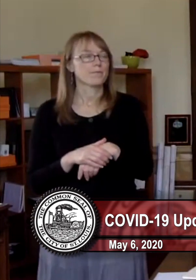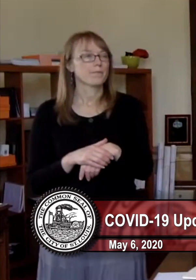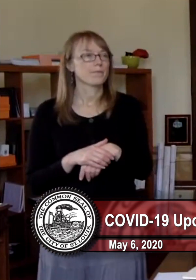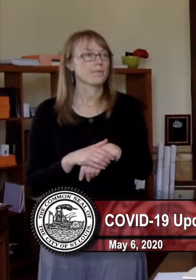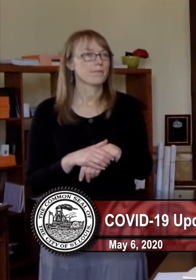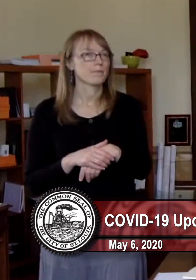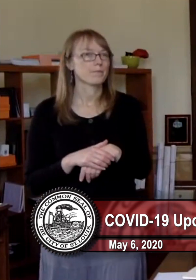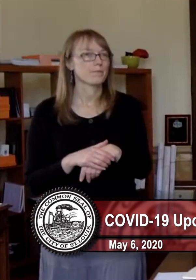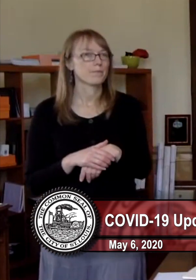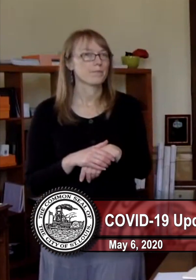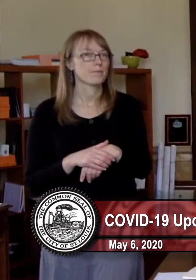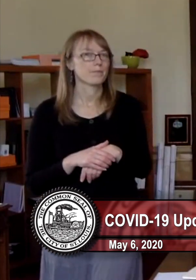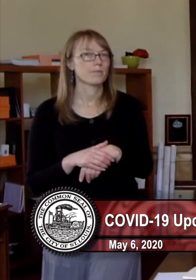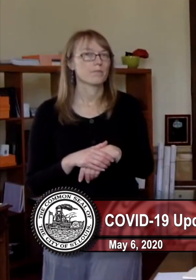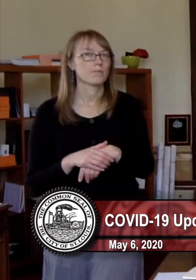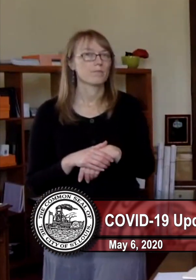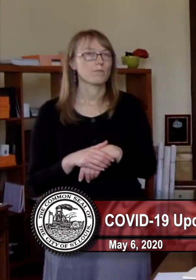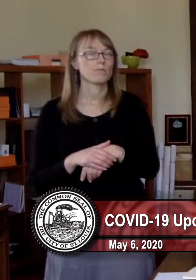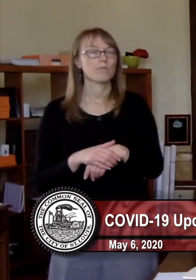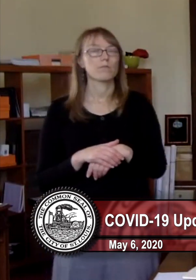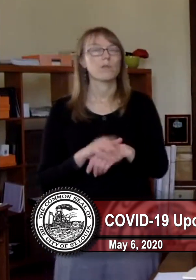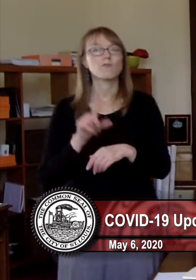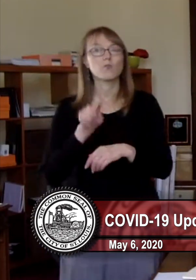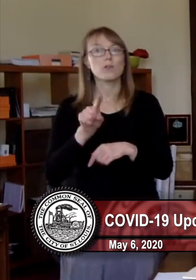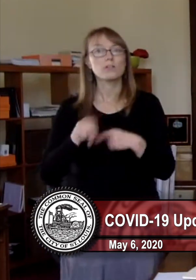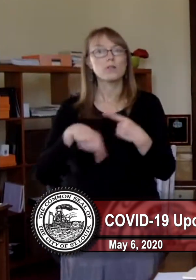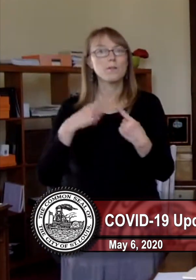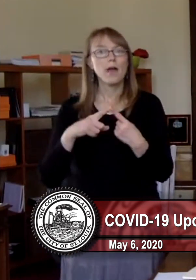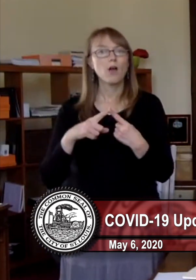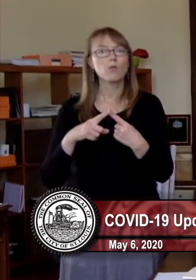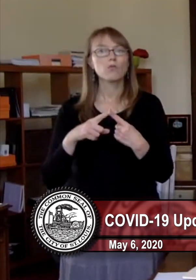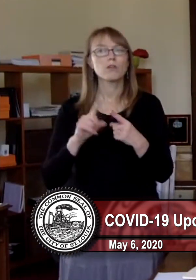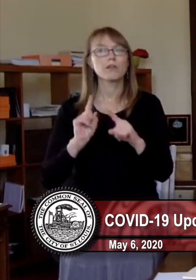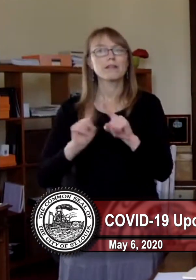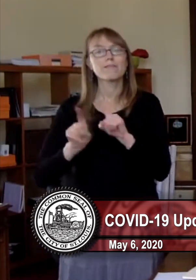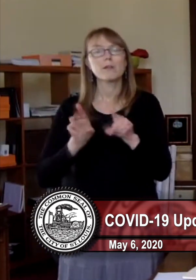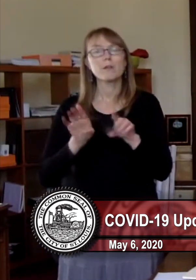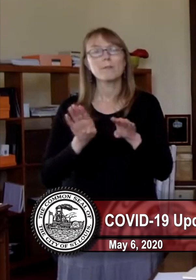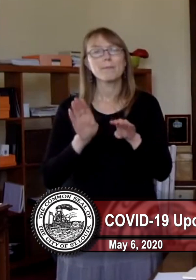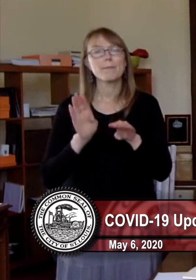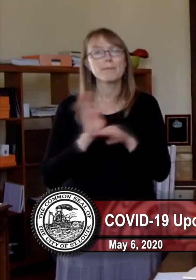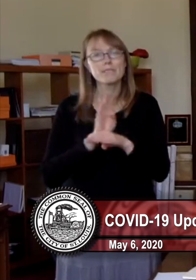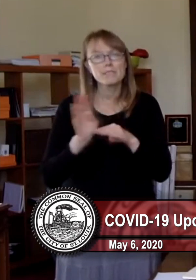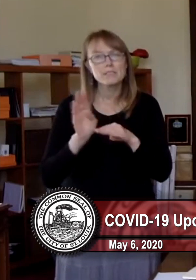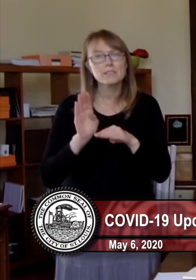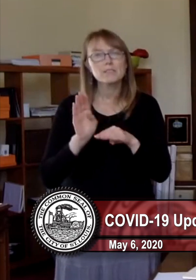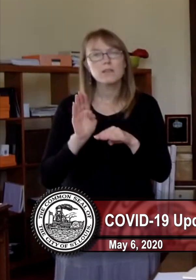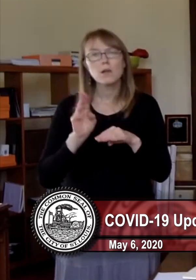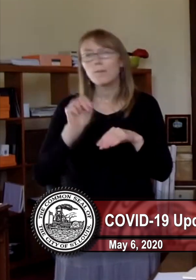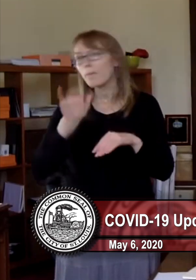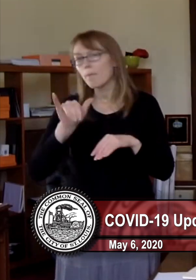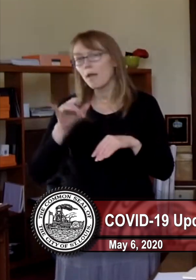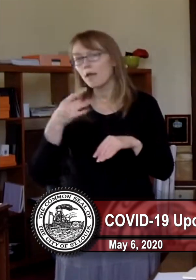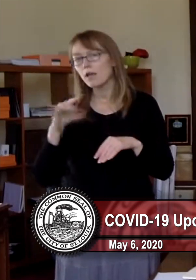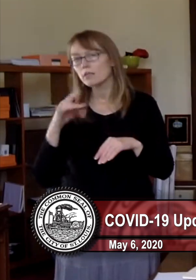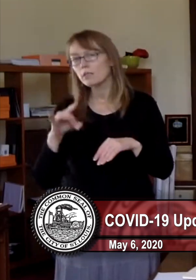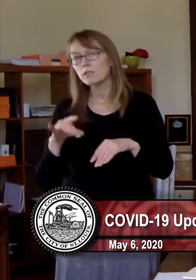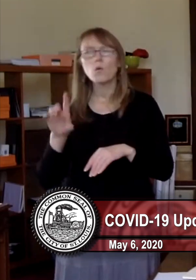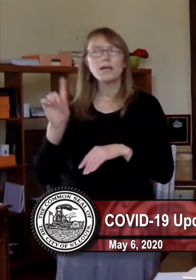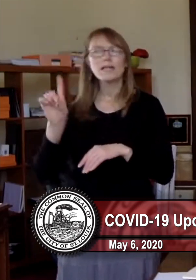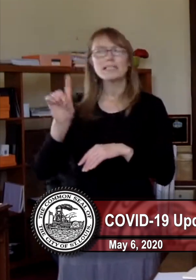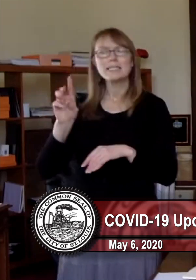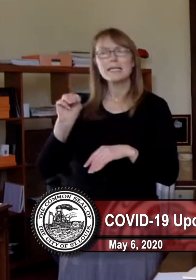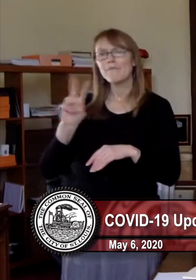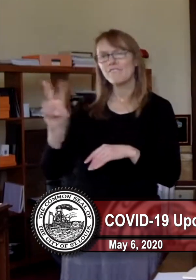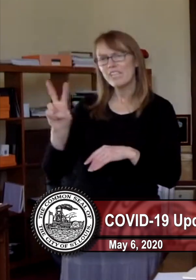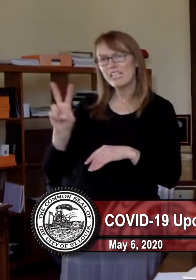on May or after. The DMVs, are they going to be able to reopen, and can someone take a driver's test? We don't